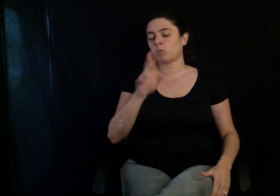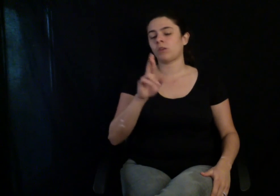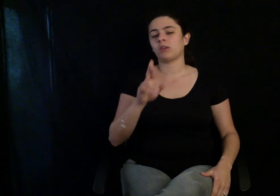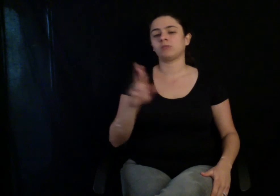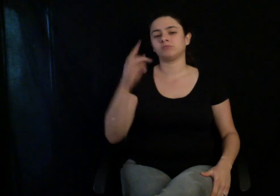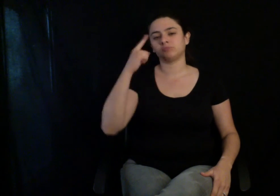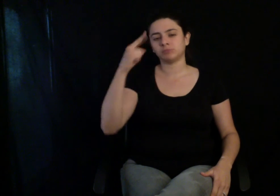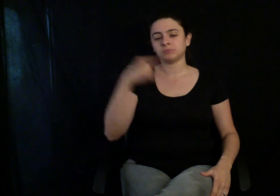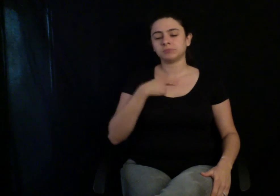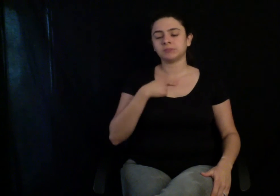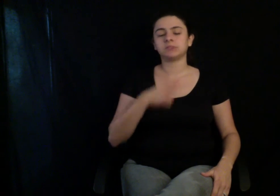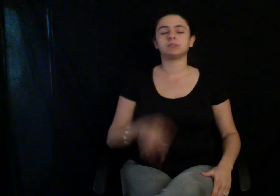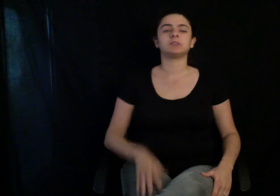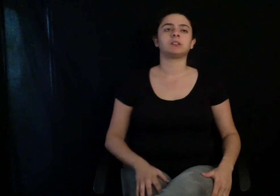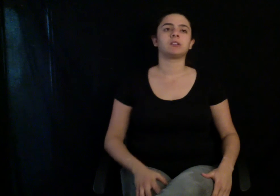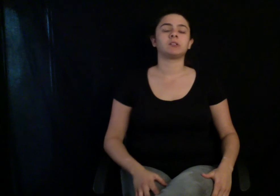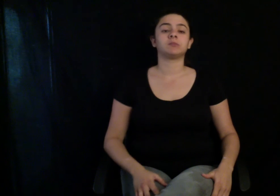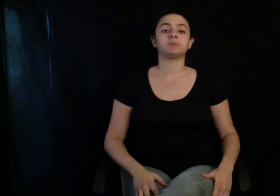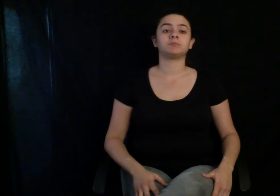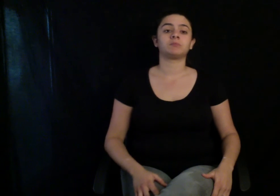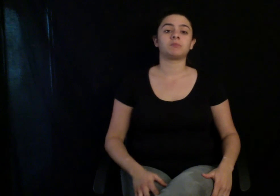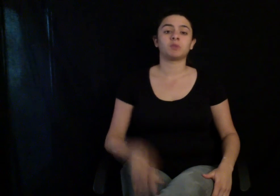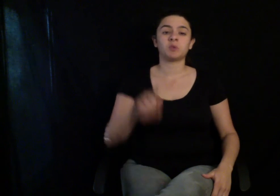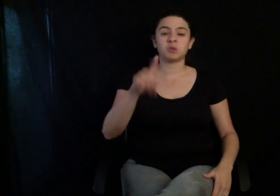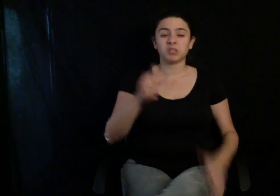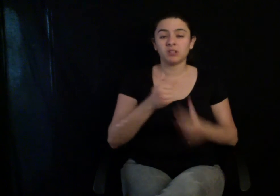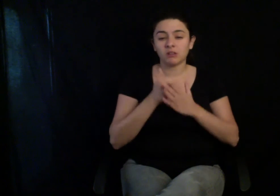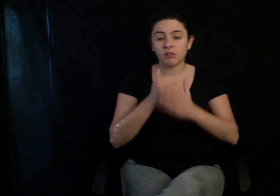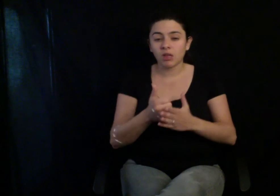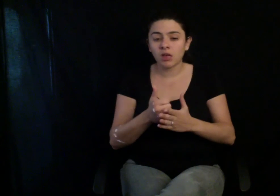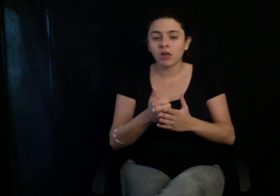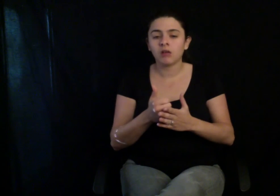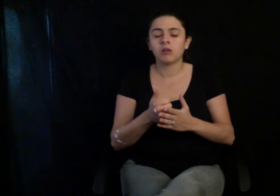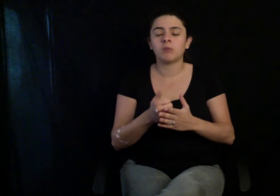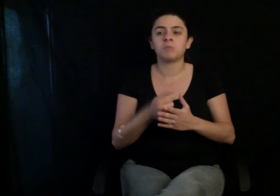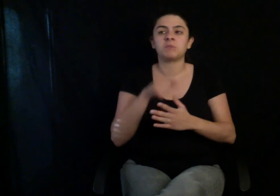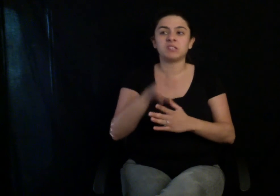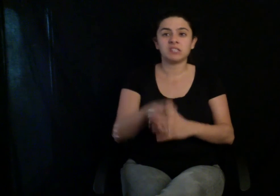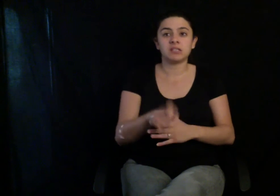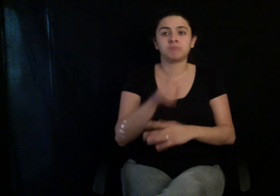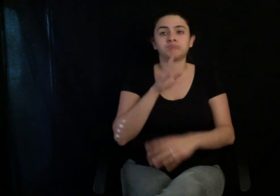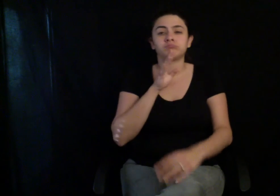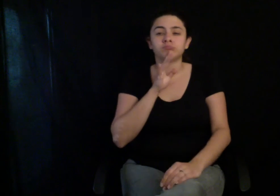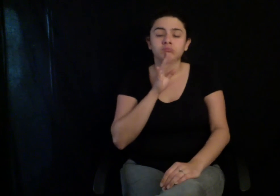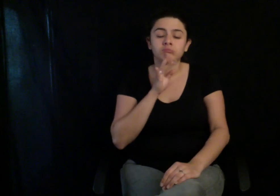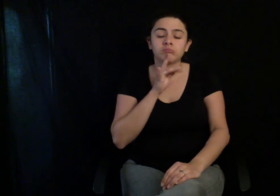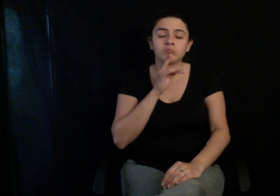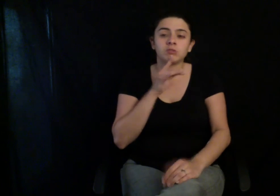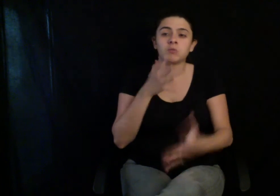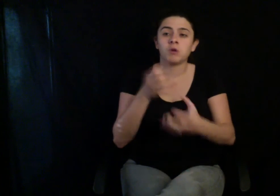for you. If you were having trouble of any kind, if you just wanted somebody to vent to, somebody to run an idea past, somebody